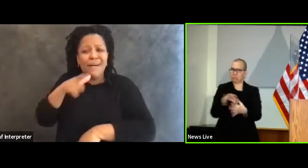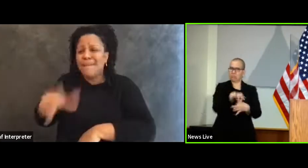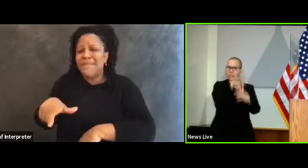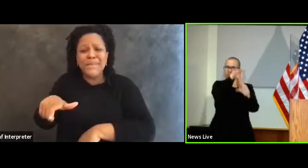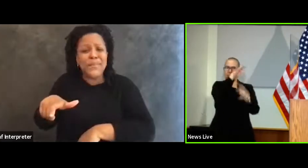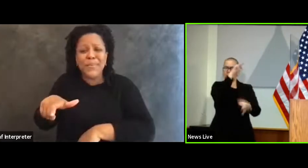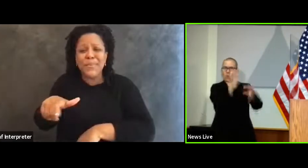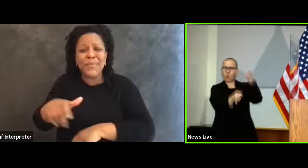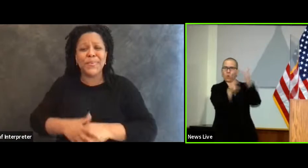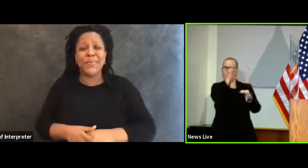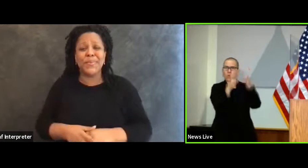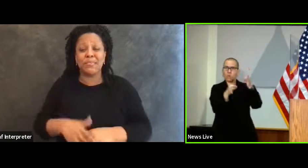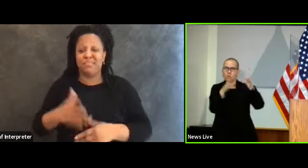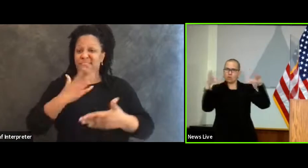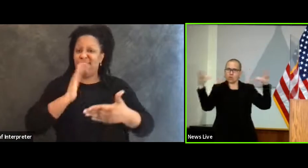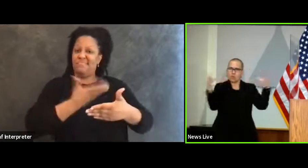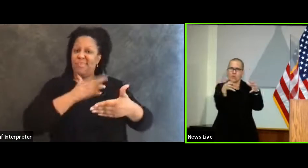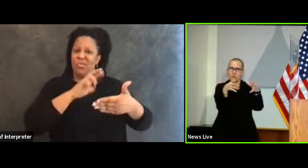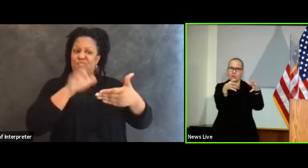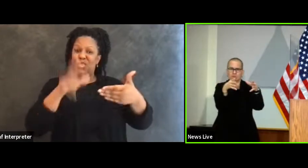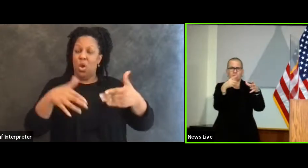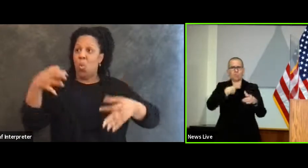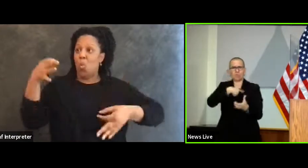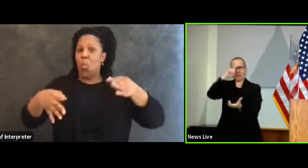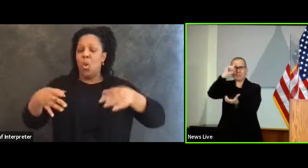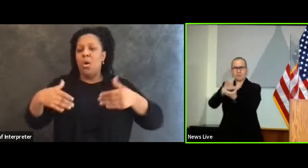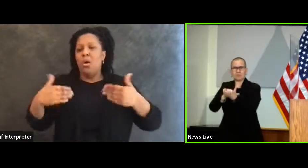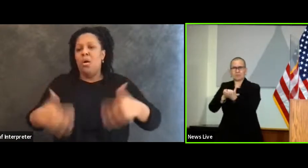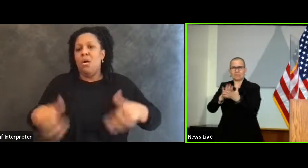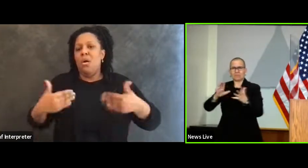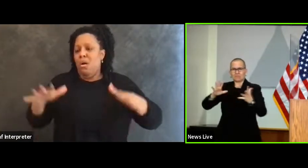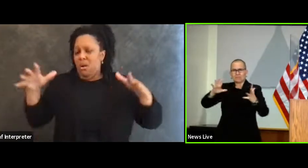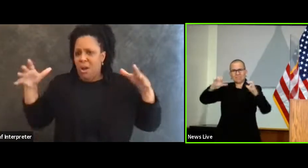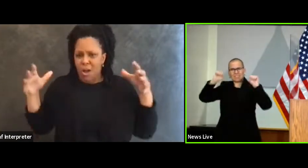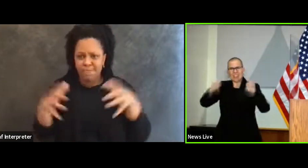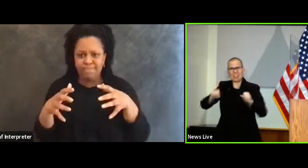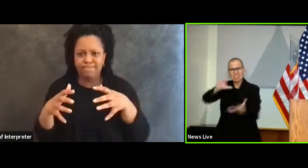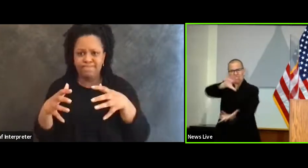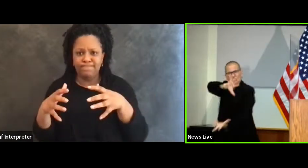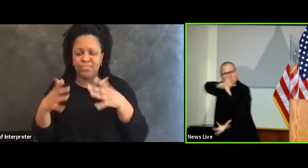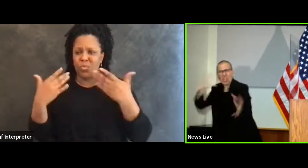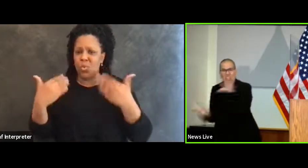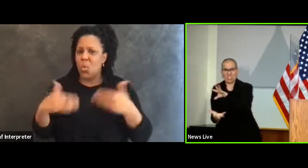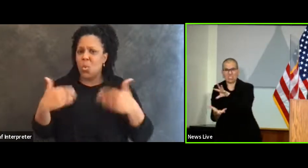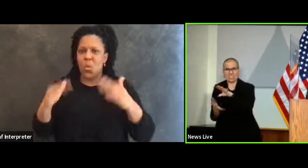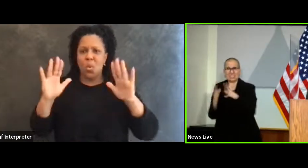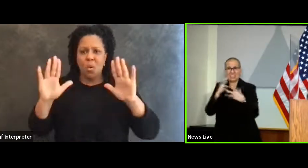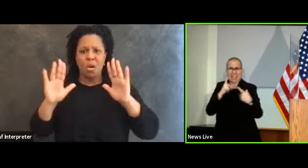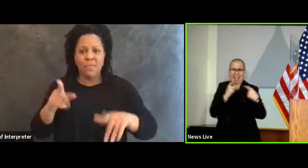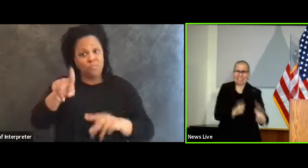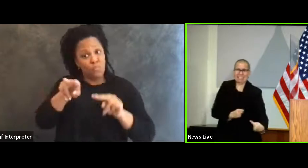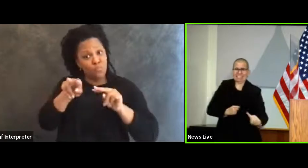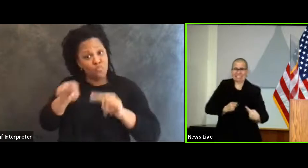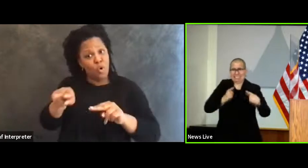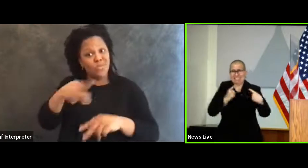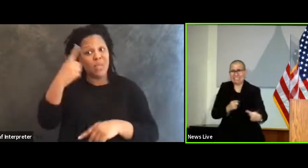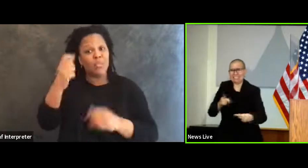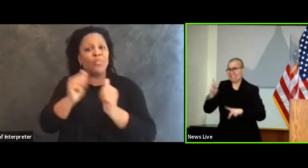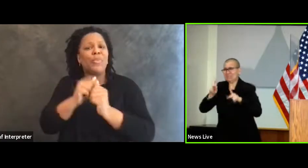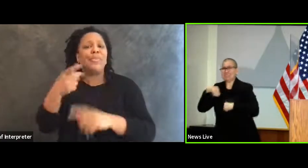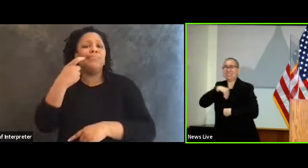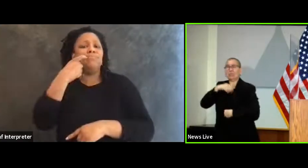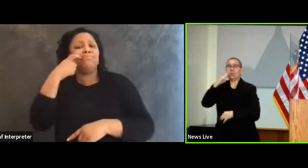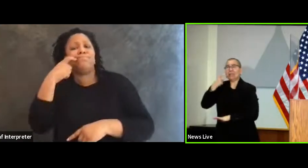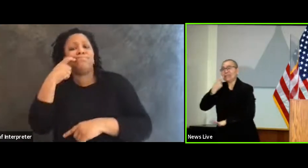in redemption and restorative justice only need watch someone who struggled with chemical addiction or a veteran returning back from